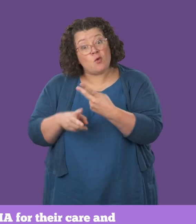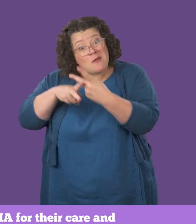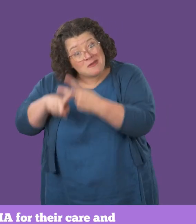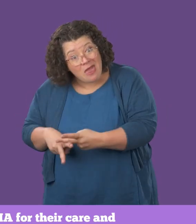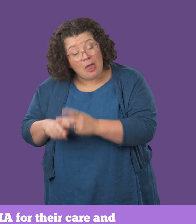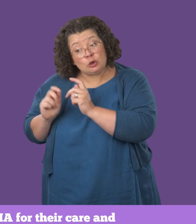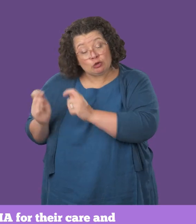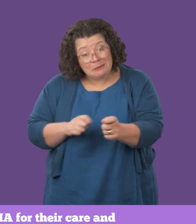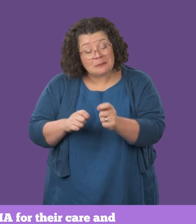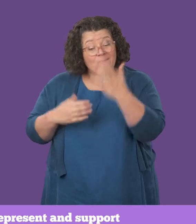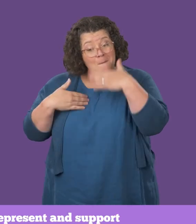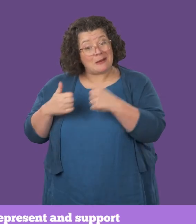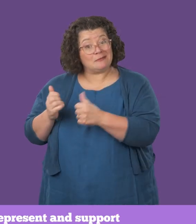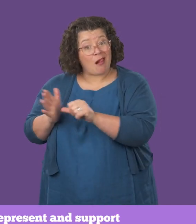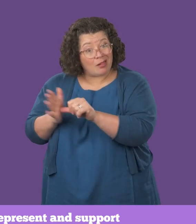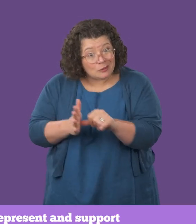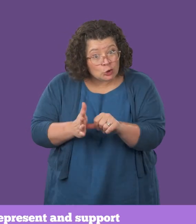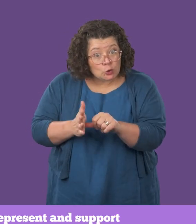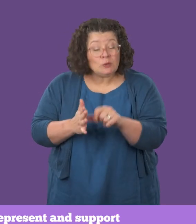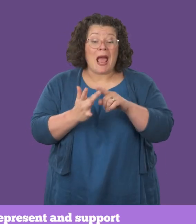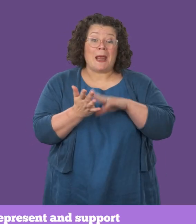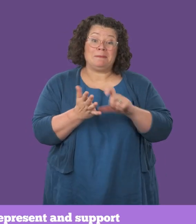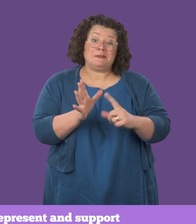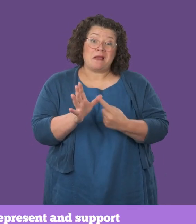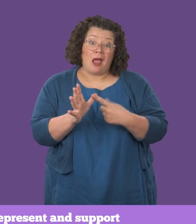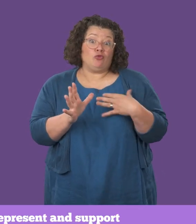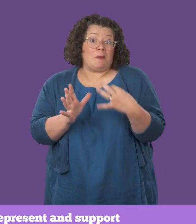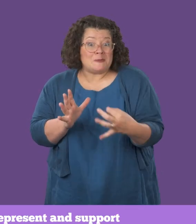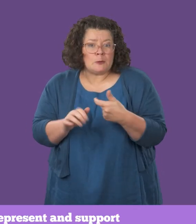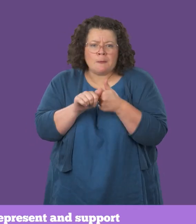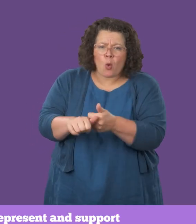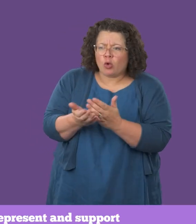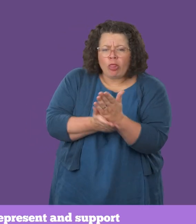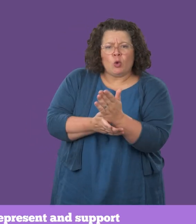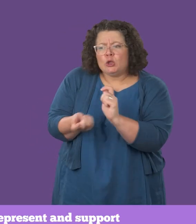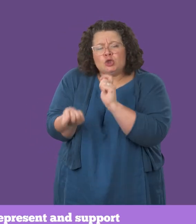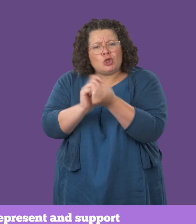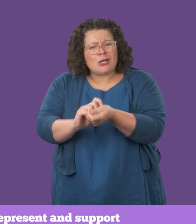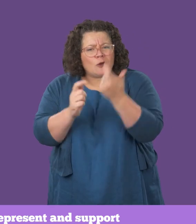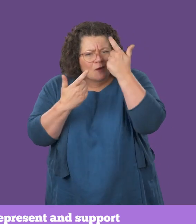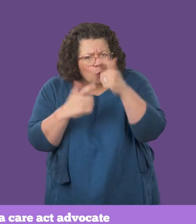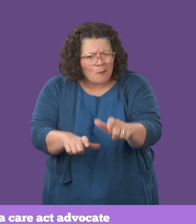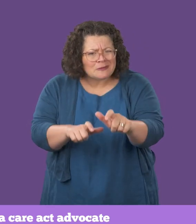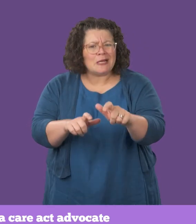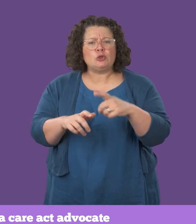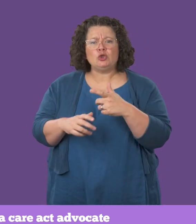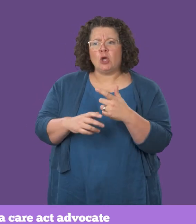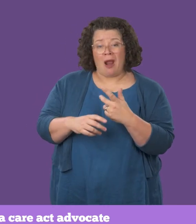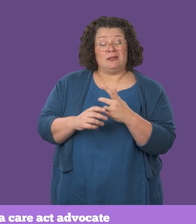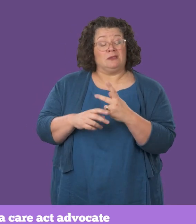mental health issues. They could have an IMCA to represent and support them through the change of accommodation. And they should then have a Care Act advocate